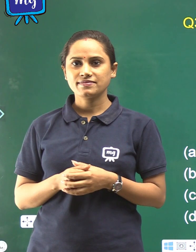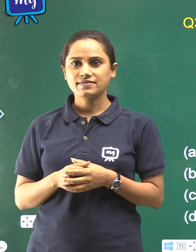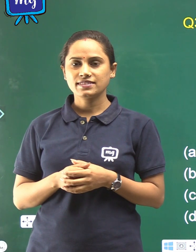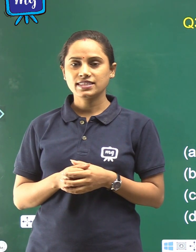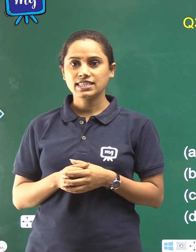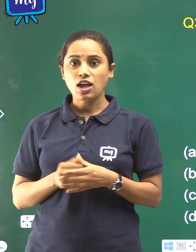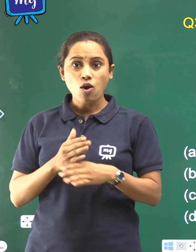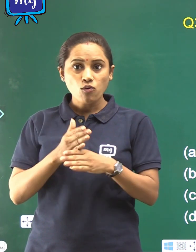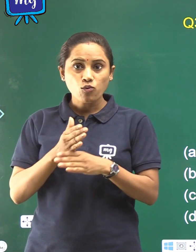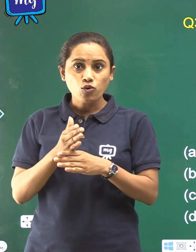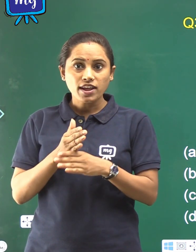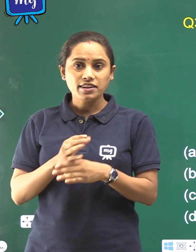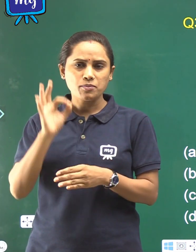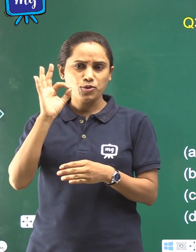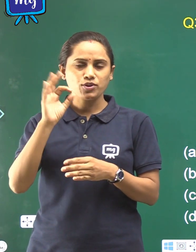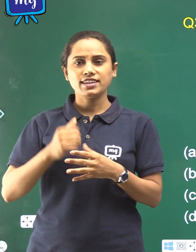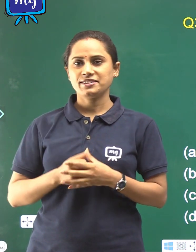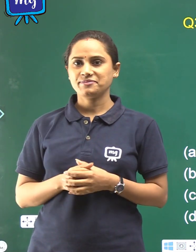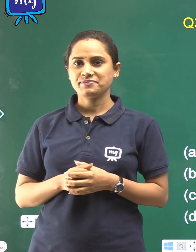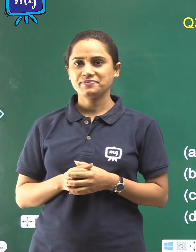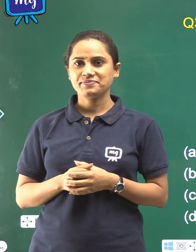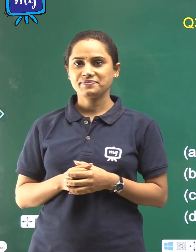wooden beauty